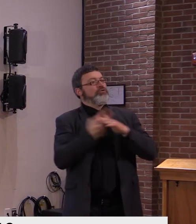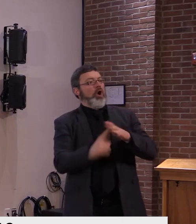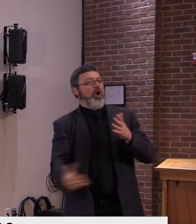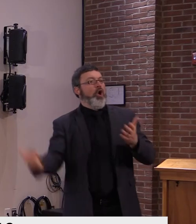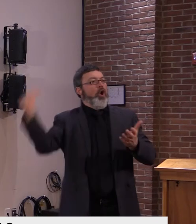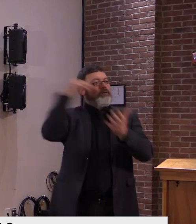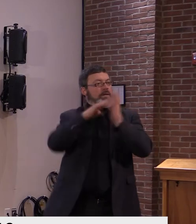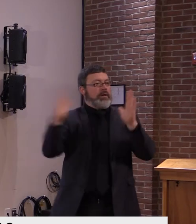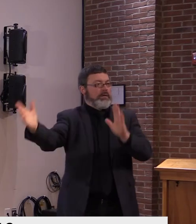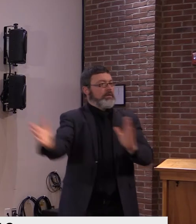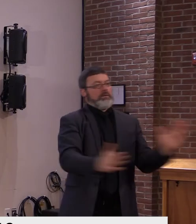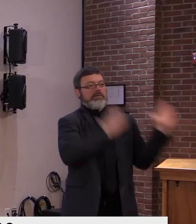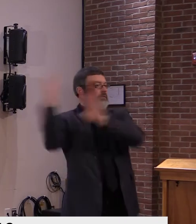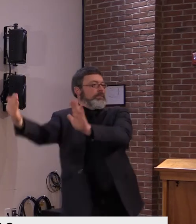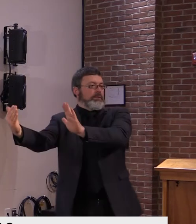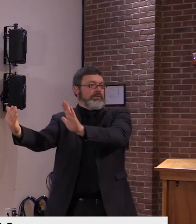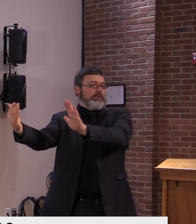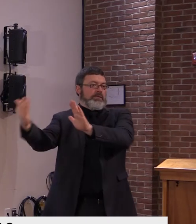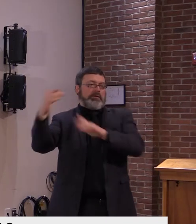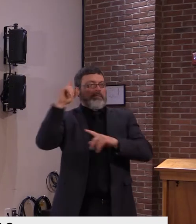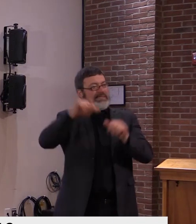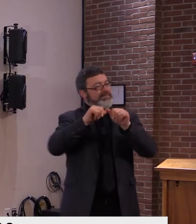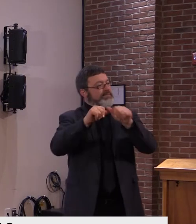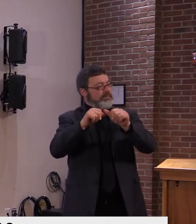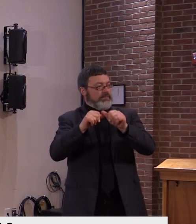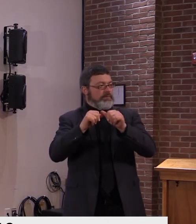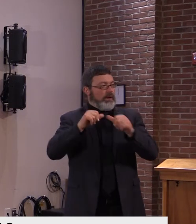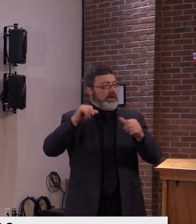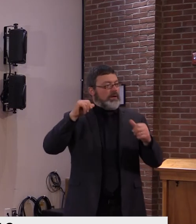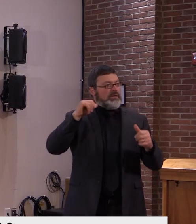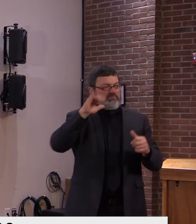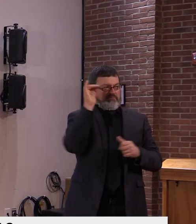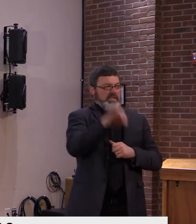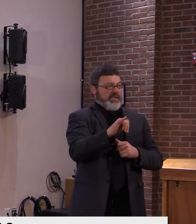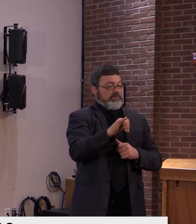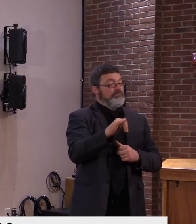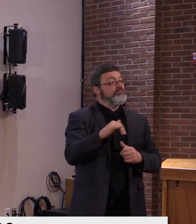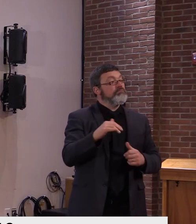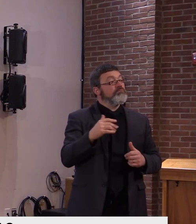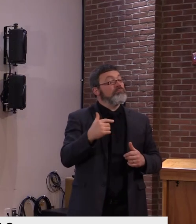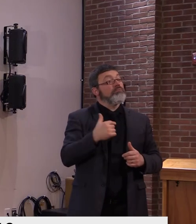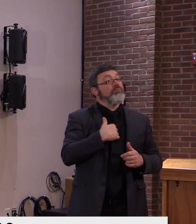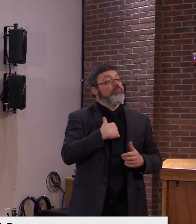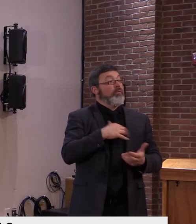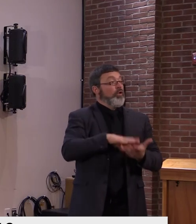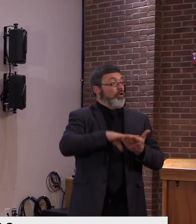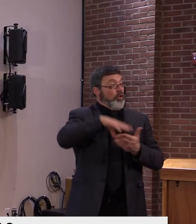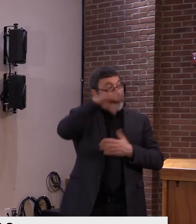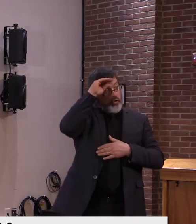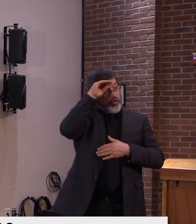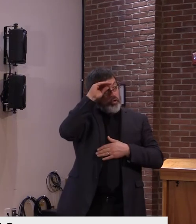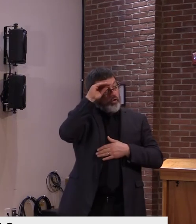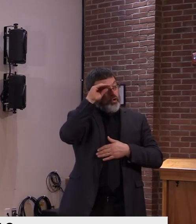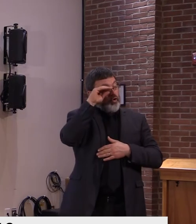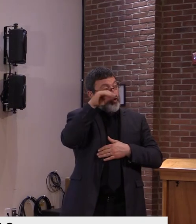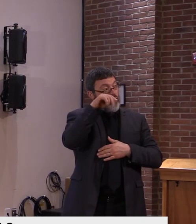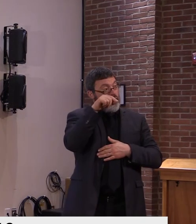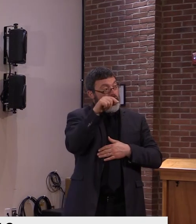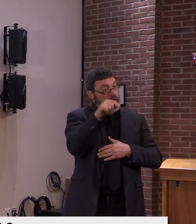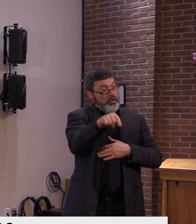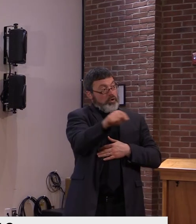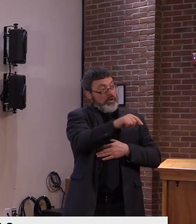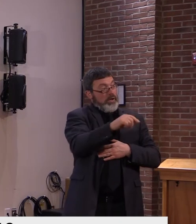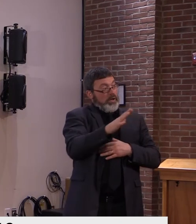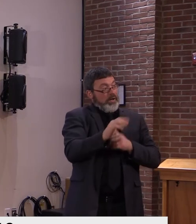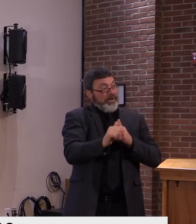is that sometimes the risk to the facility is not the staff, but it's the admission of a person